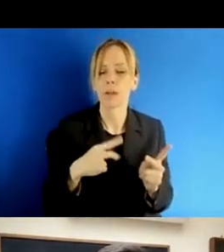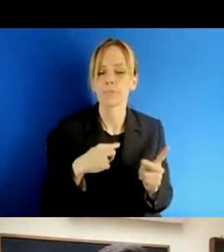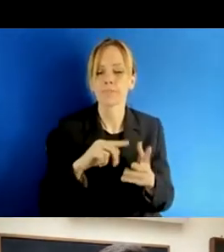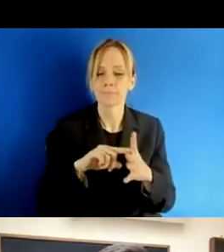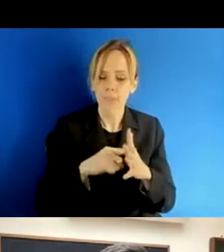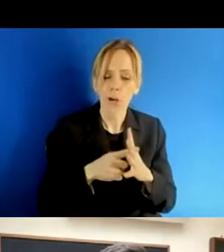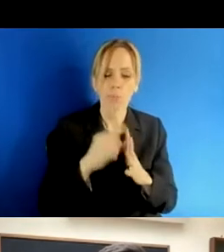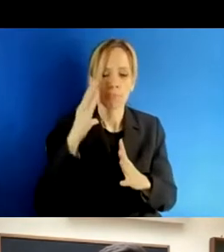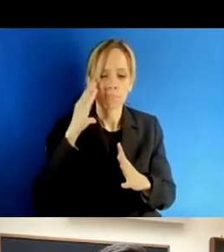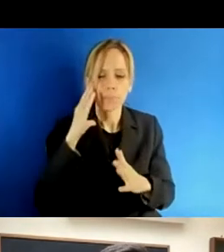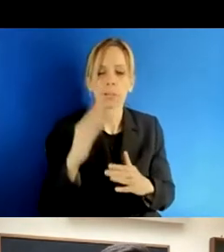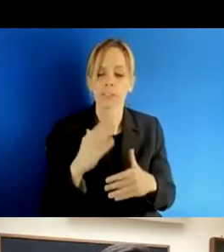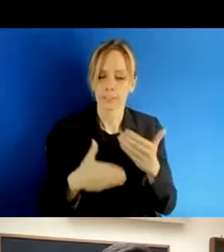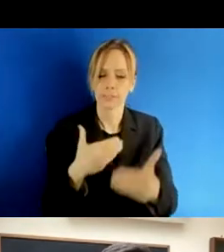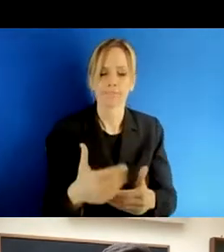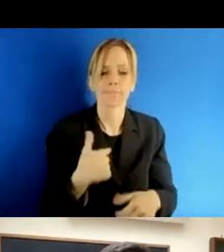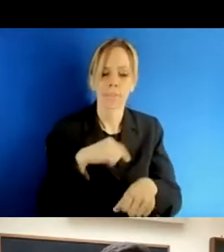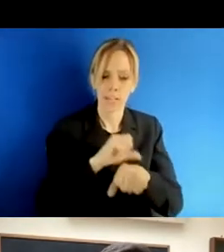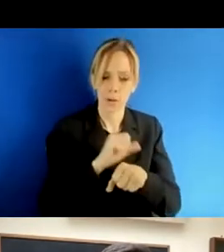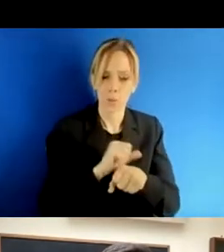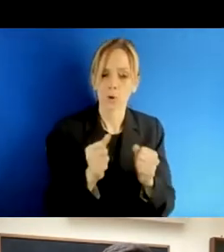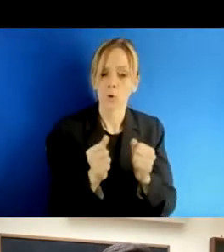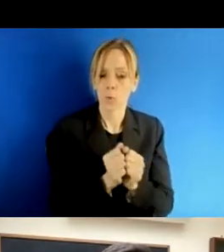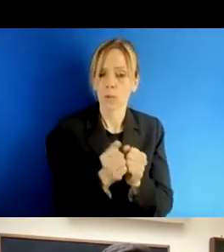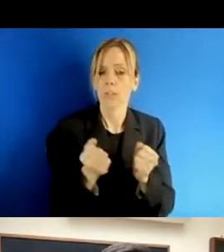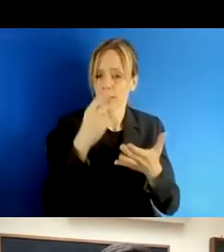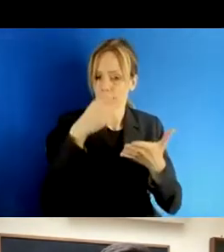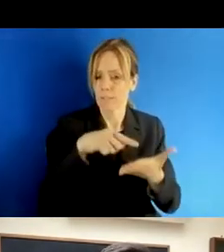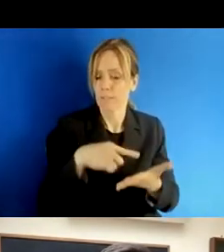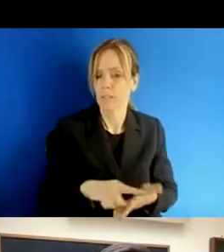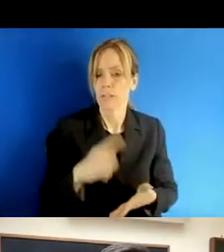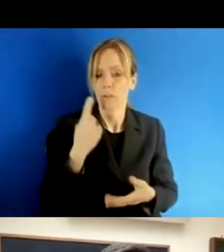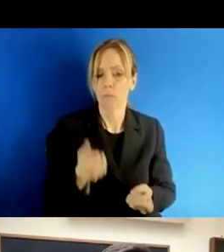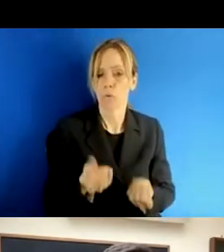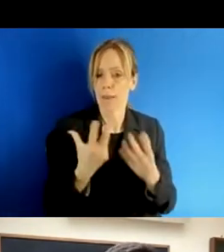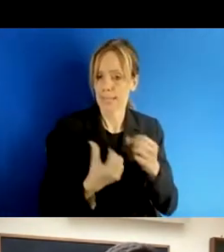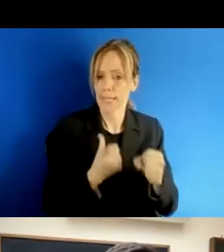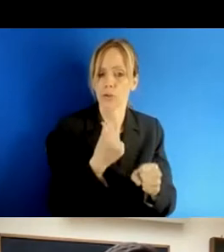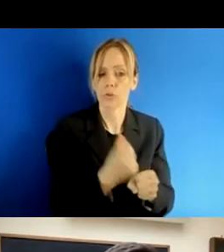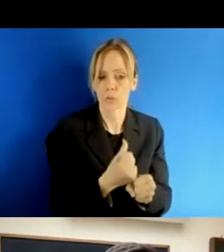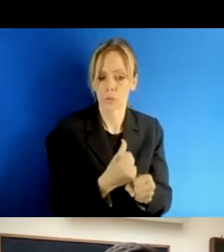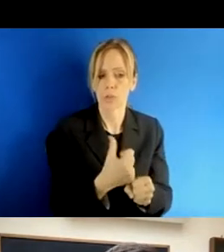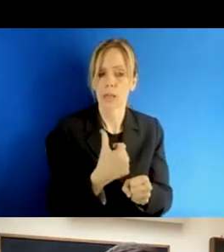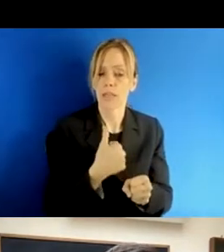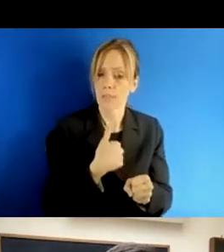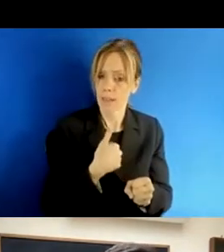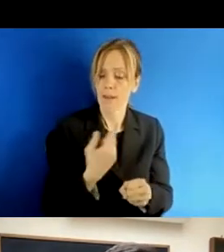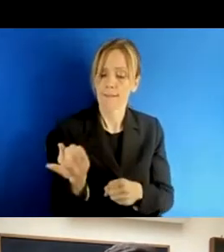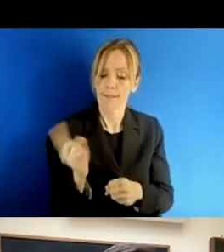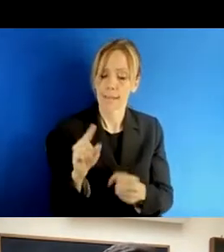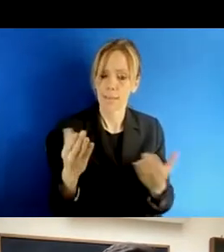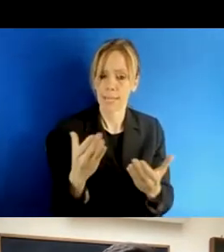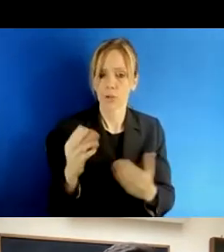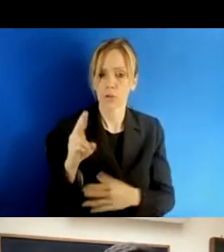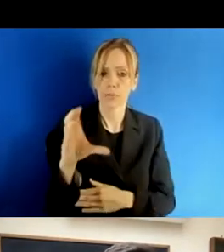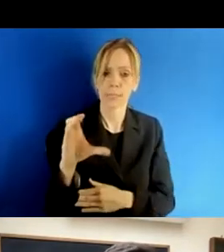a number of years, and came to UC Berkeley about 18 months ago. And what really attracted me to this role was taking